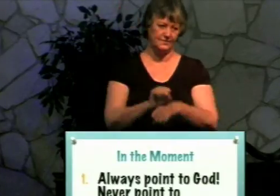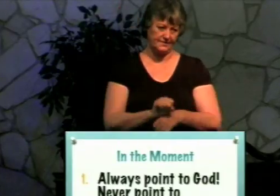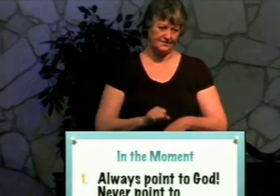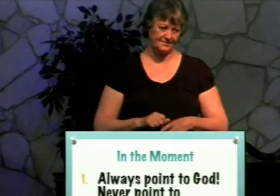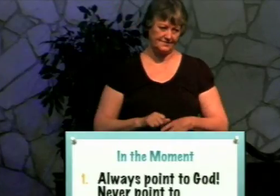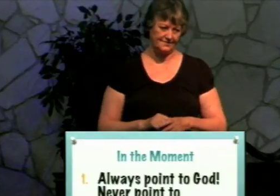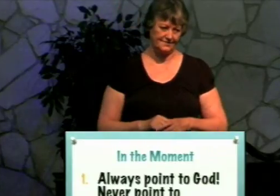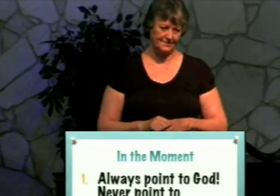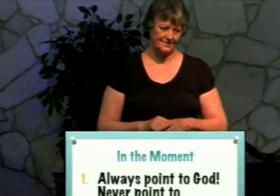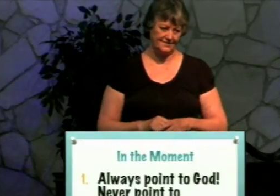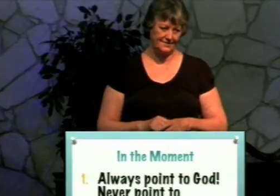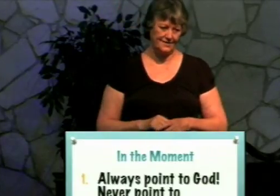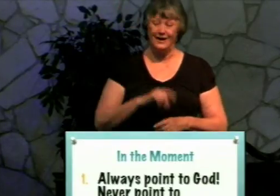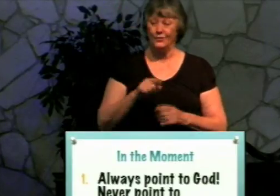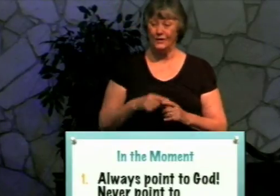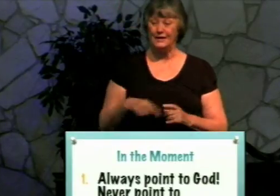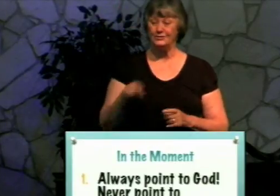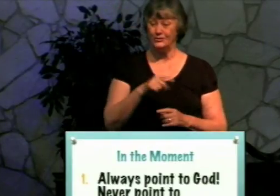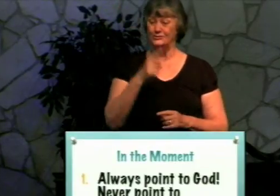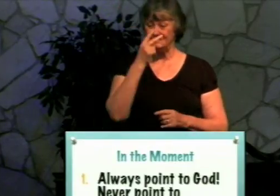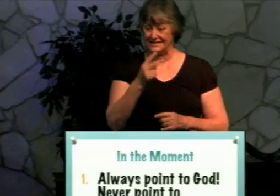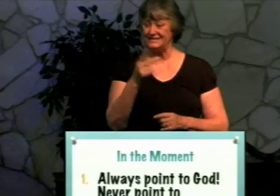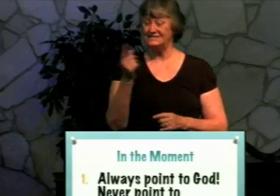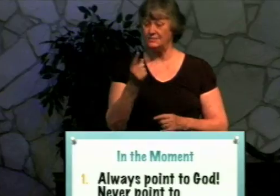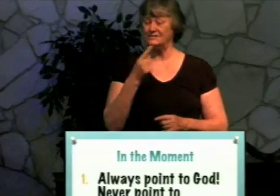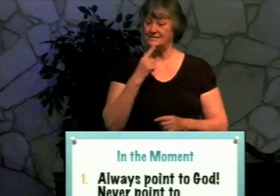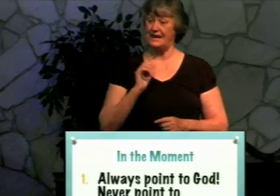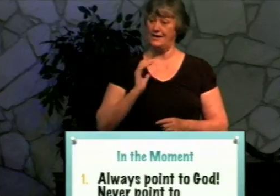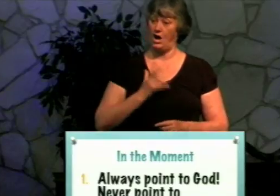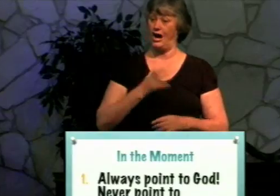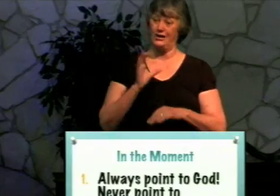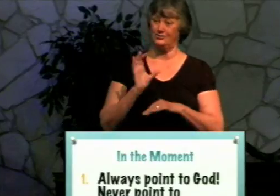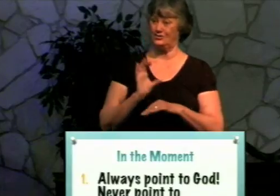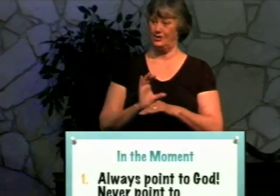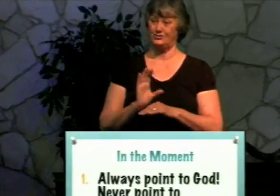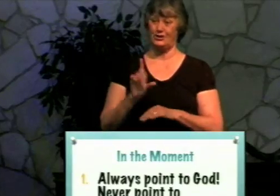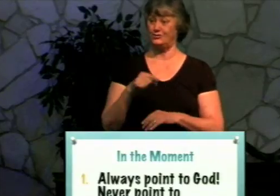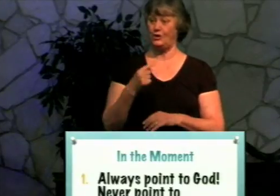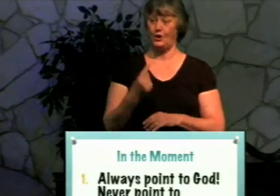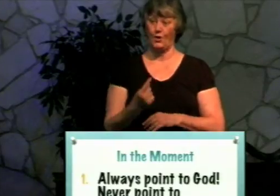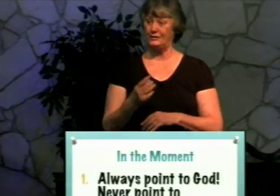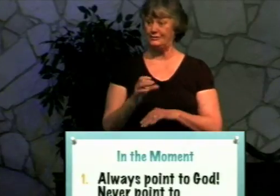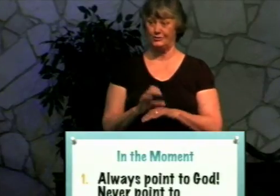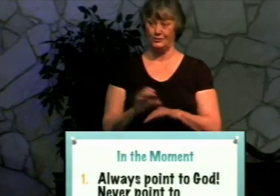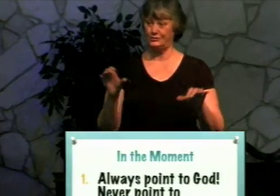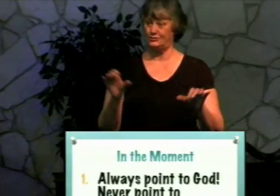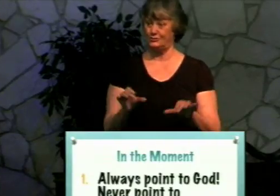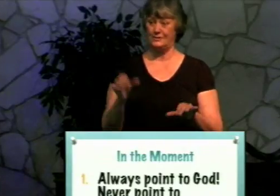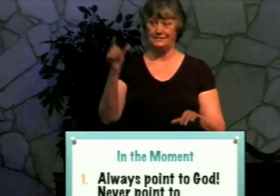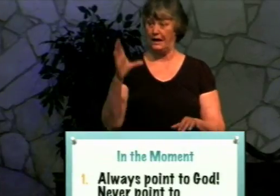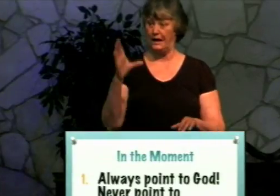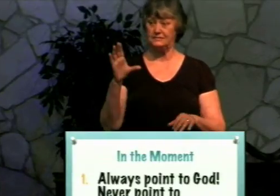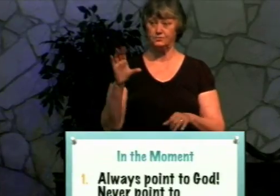work. When you see someone saying, our church is the only church doing God's